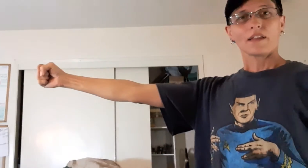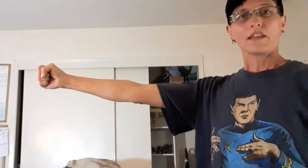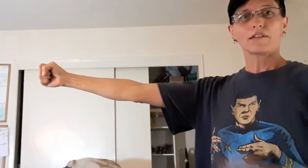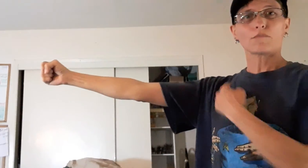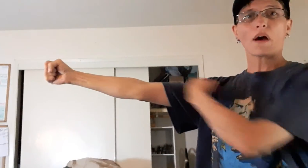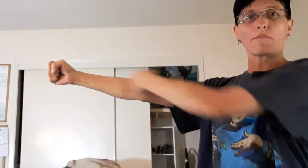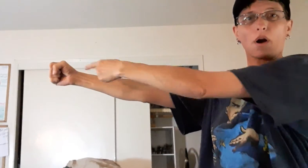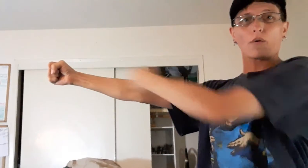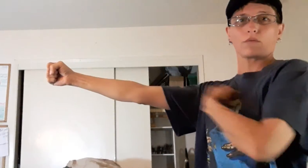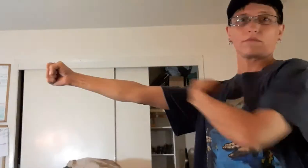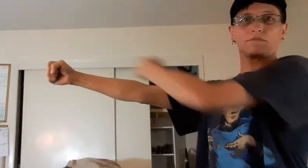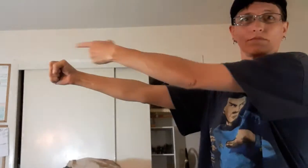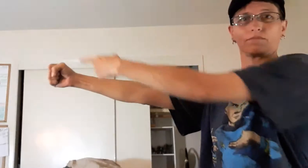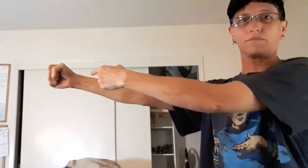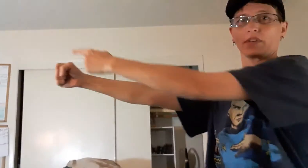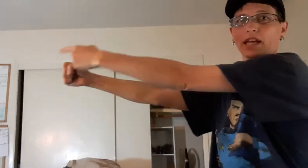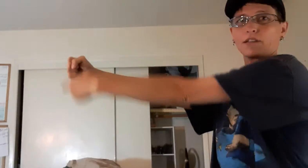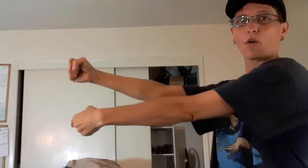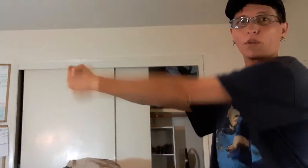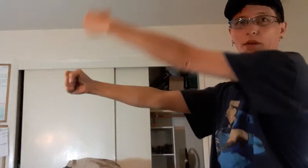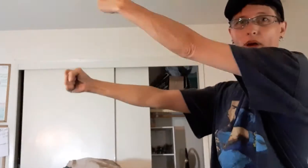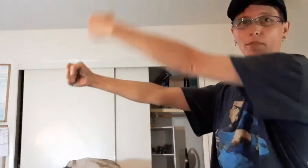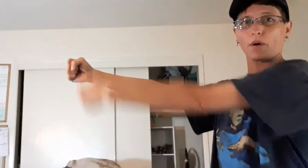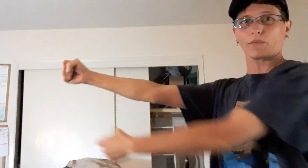This is my bow. It's holding my bow.